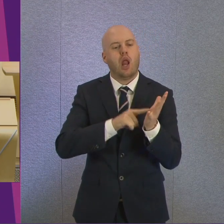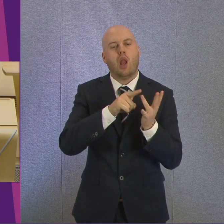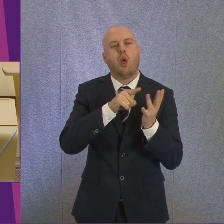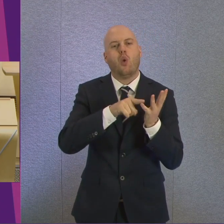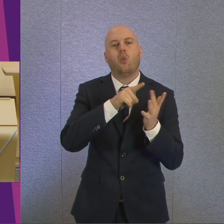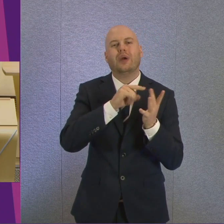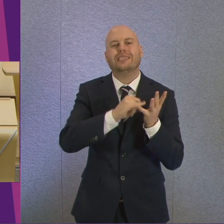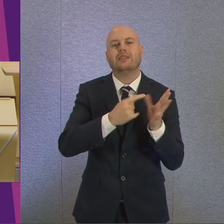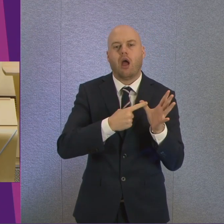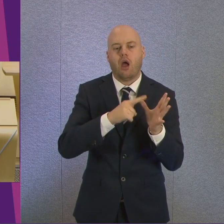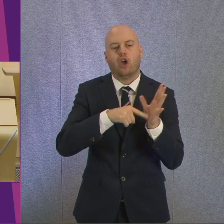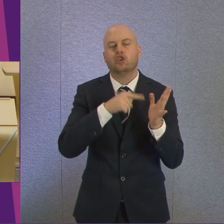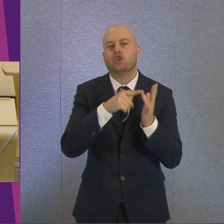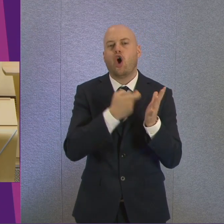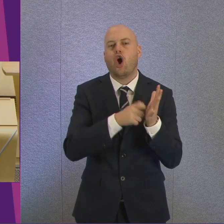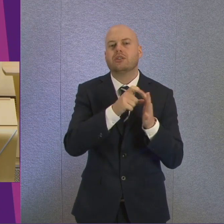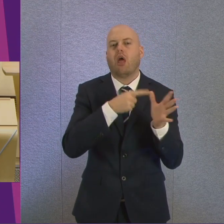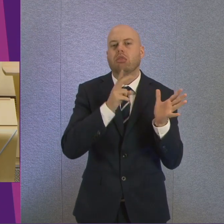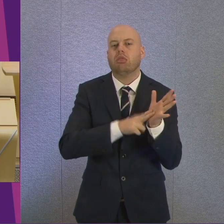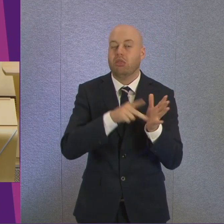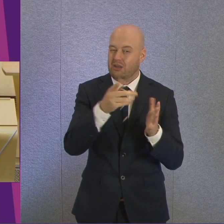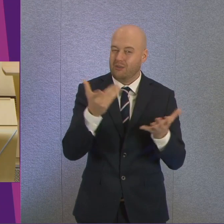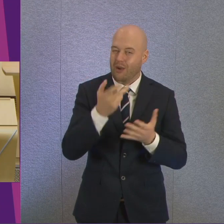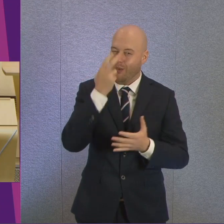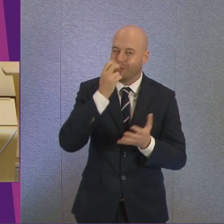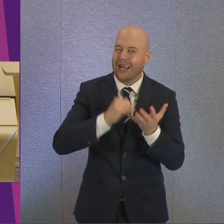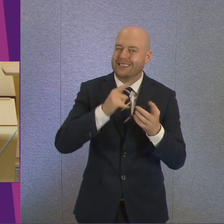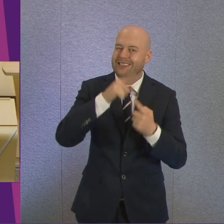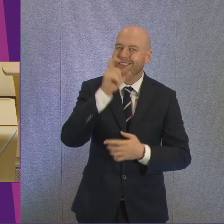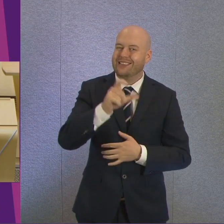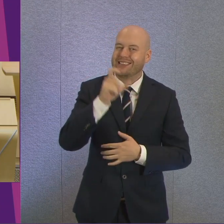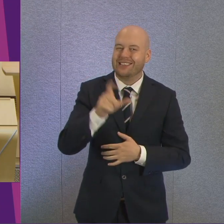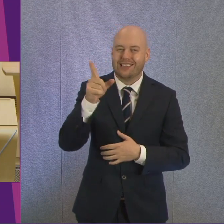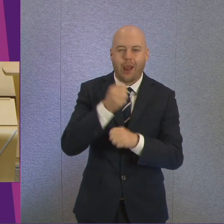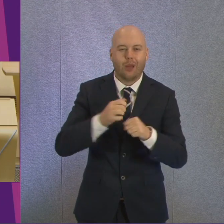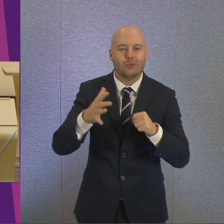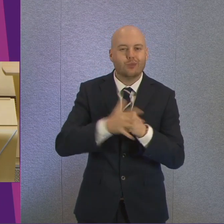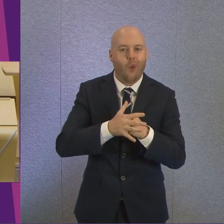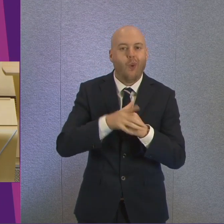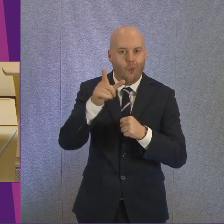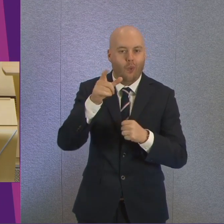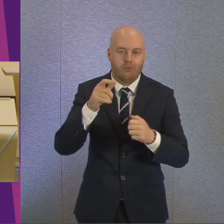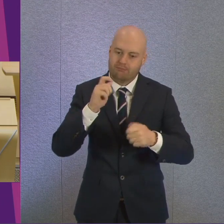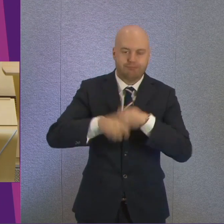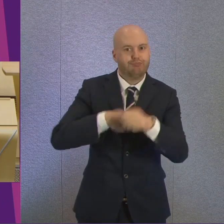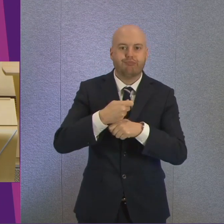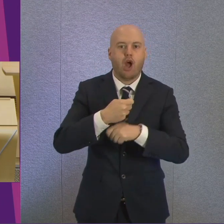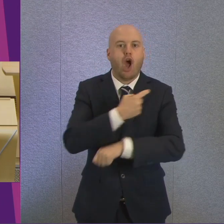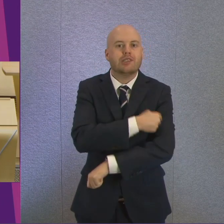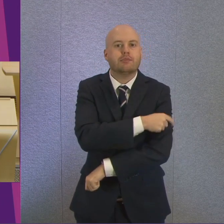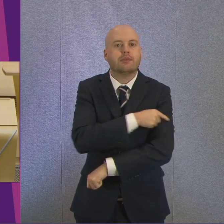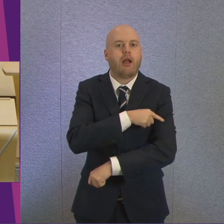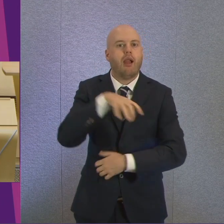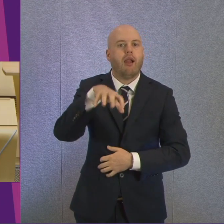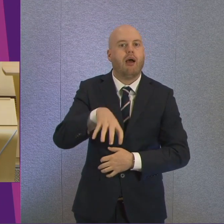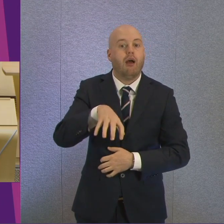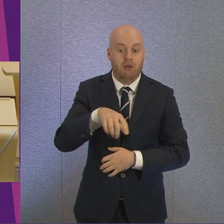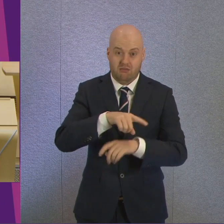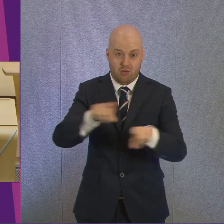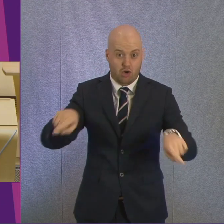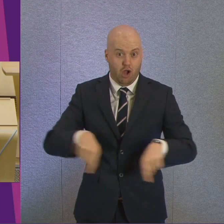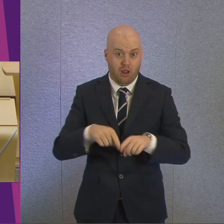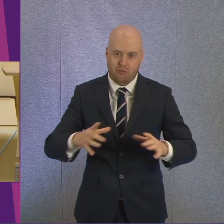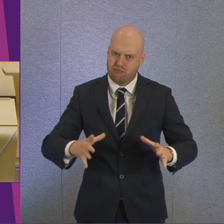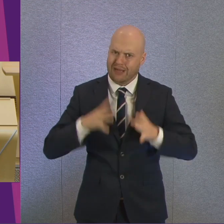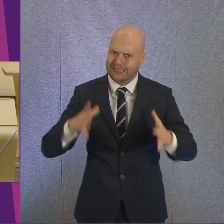the weekend. In just over 3 weeks, we have planned, developed and constructed a hospital that now stands ready for